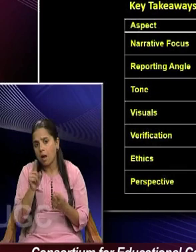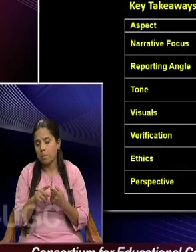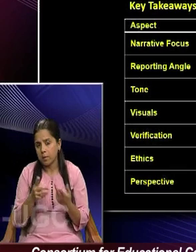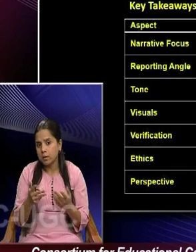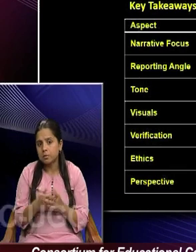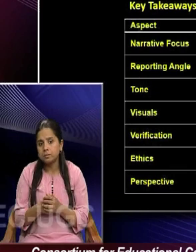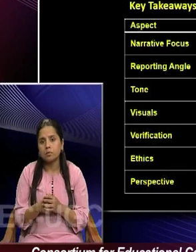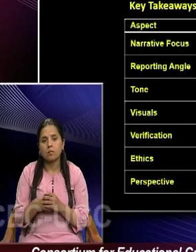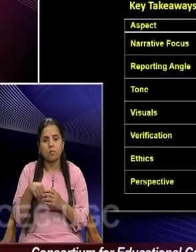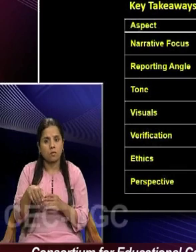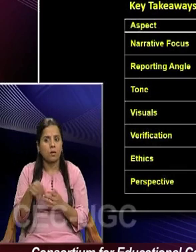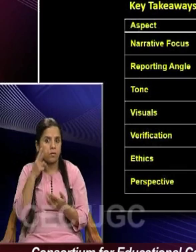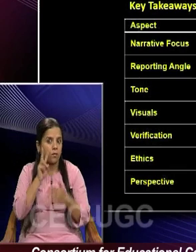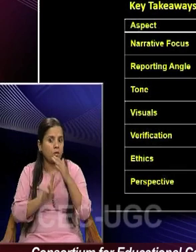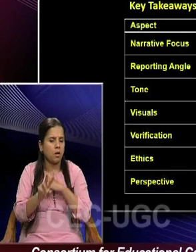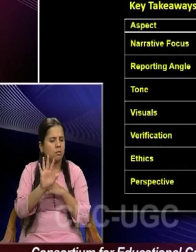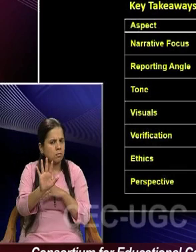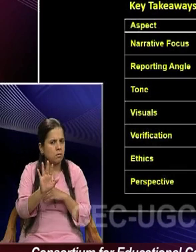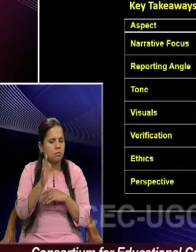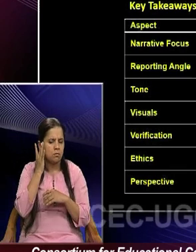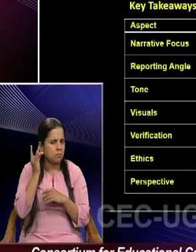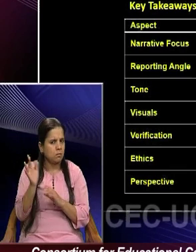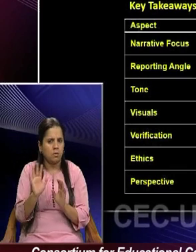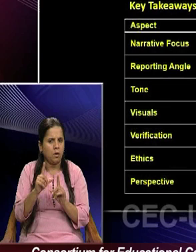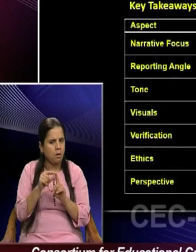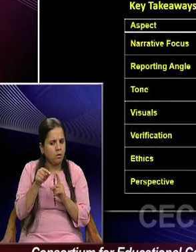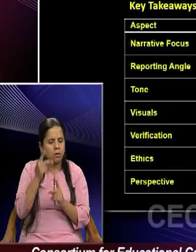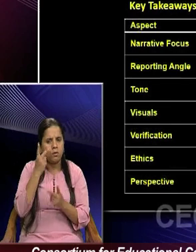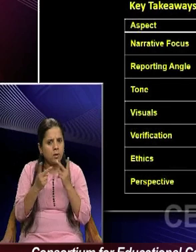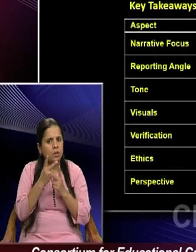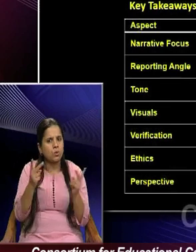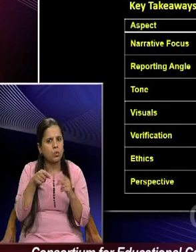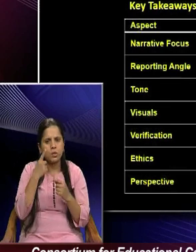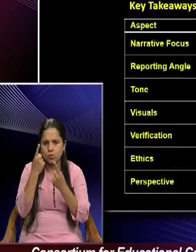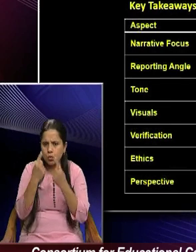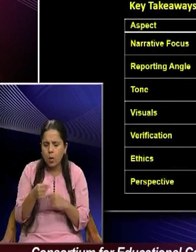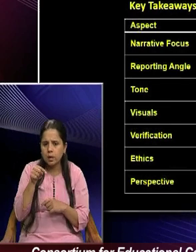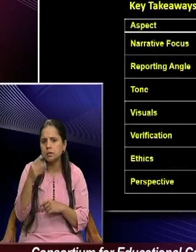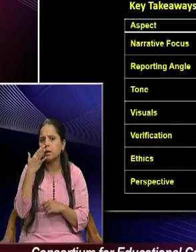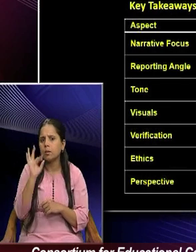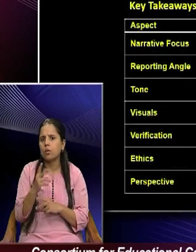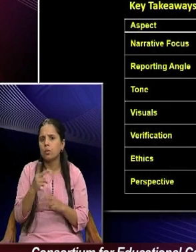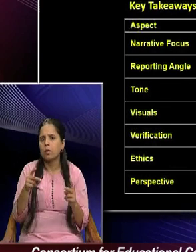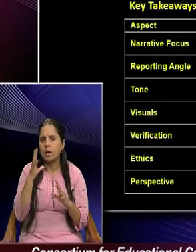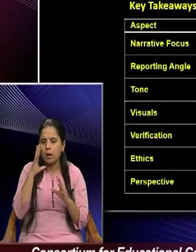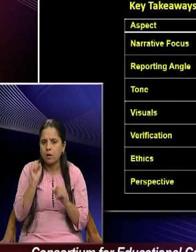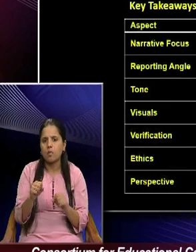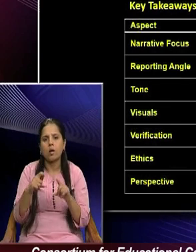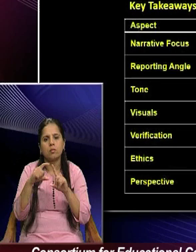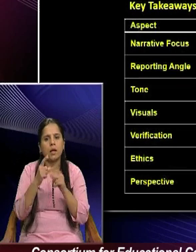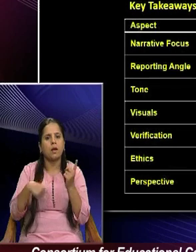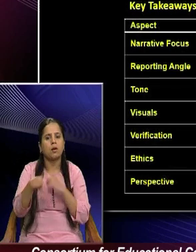bad vision. So please avoid these kind of visuals. Verification is required. Confirm data